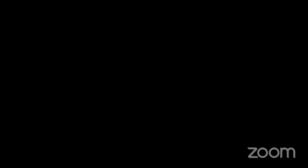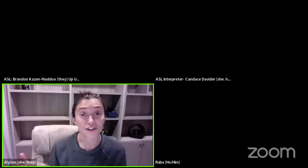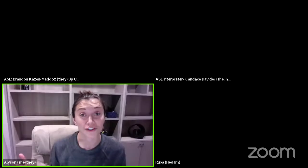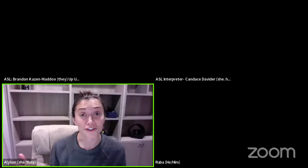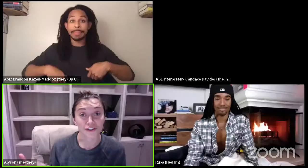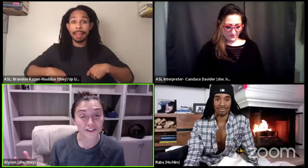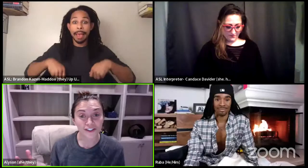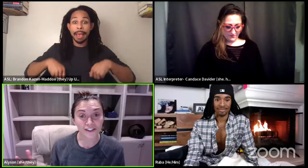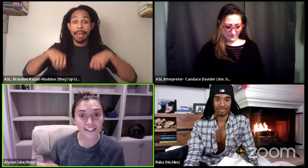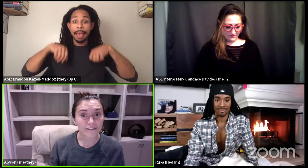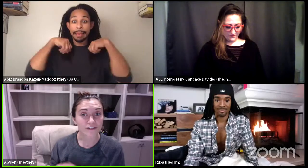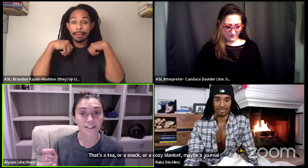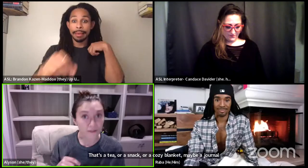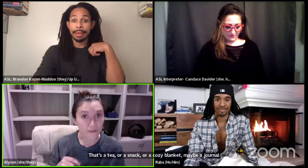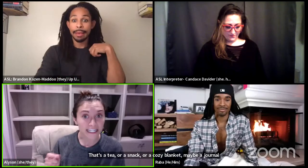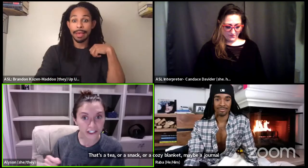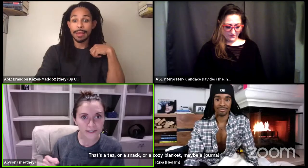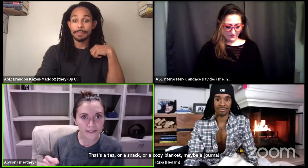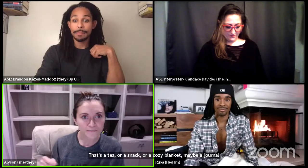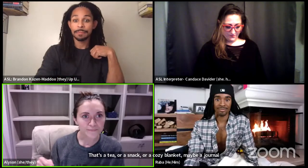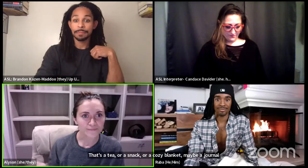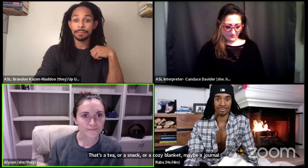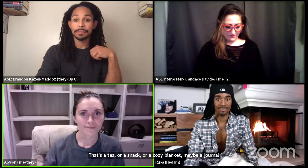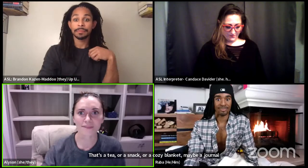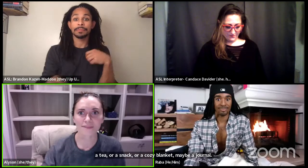Maybe a journal if you're a note taker.